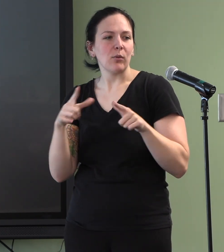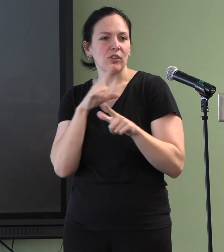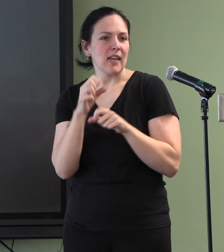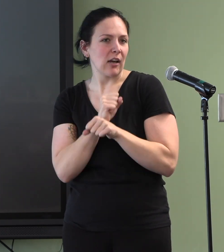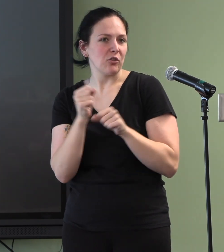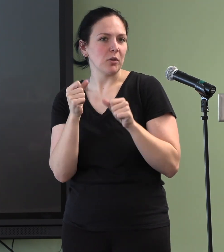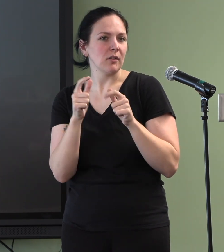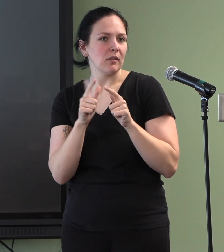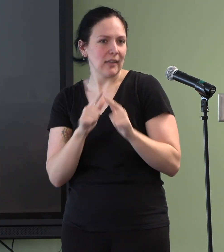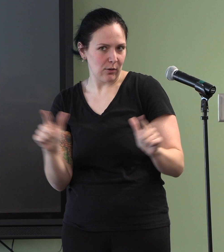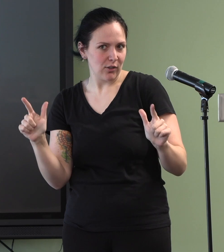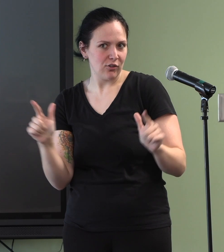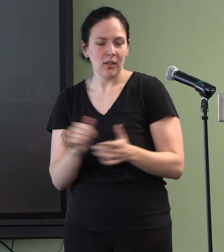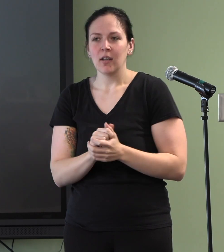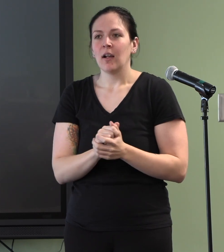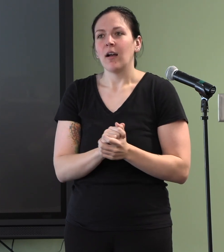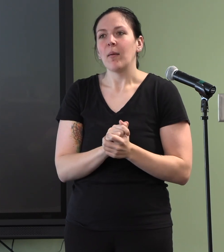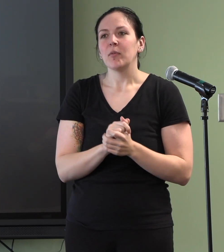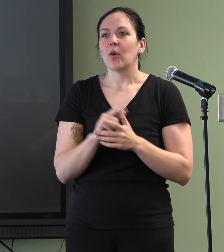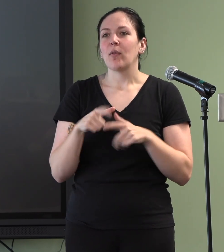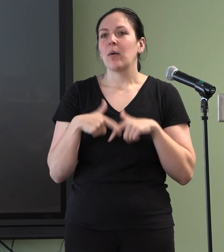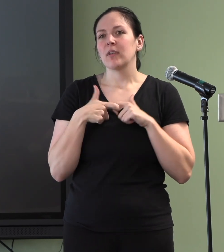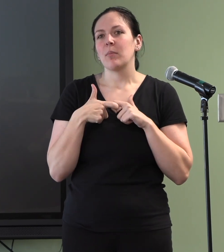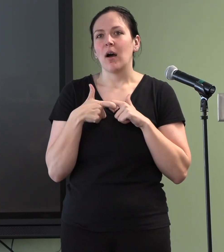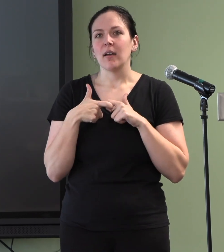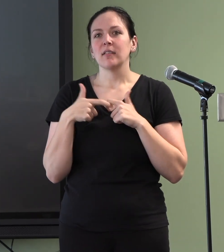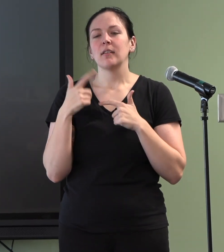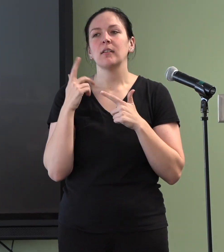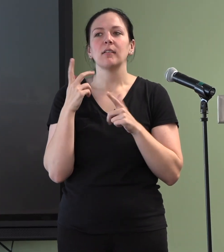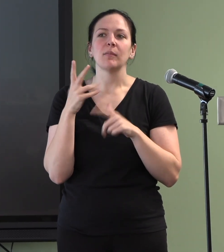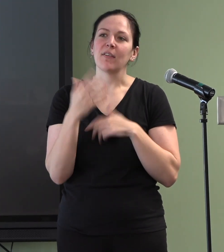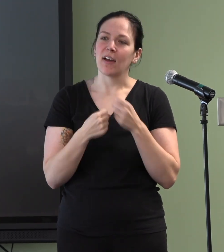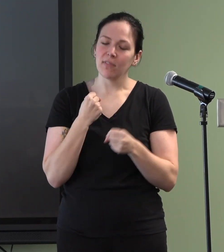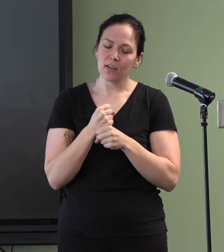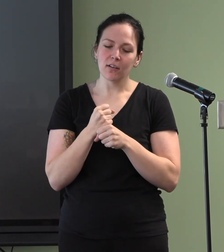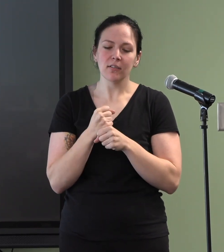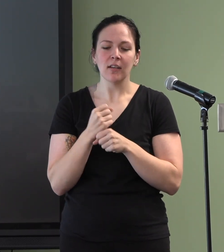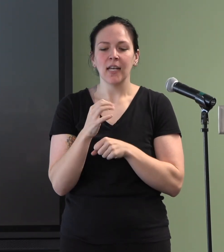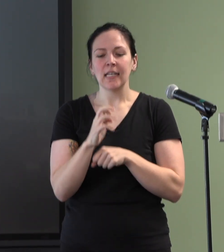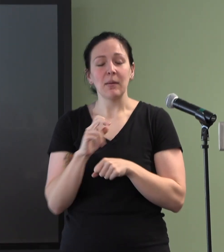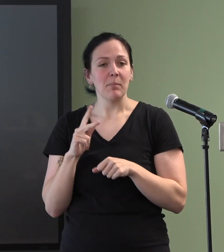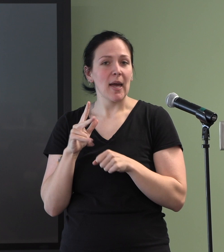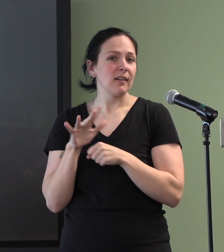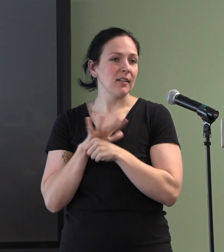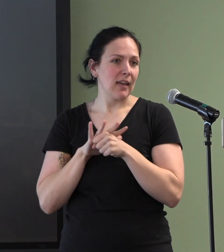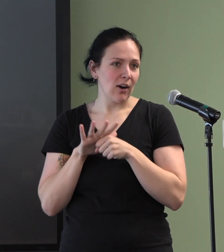as an actual language. So that was on pause, did my 5 years, came back to the